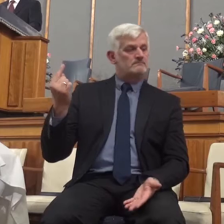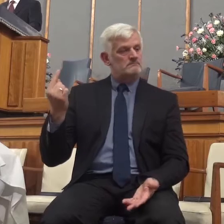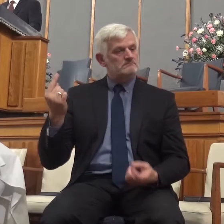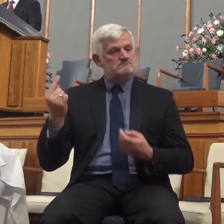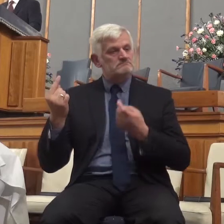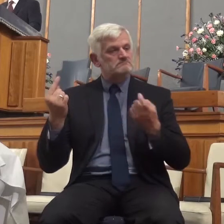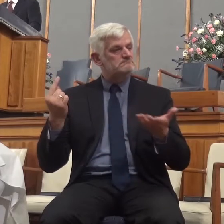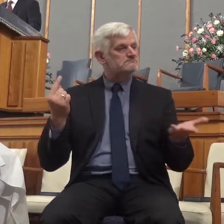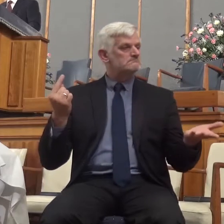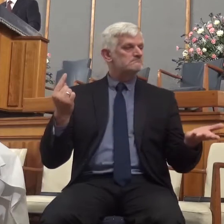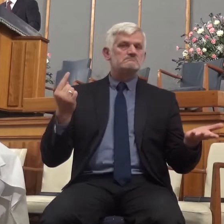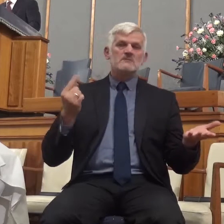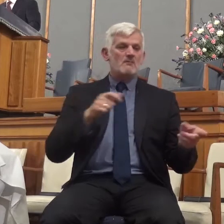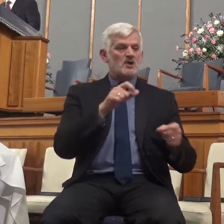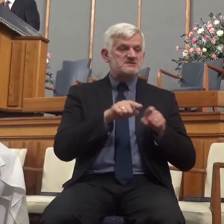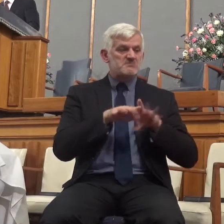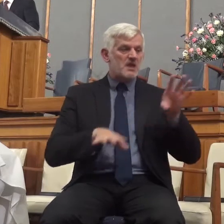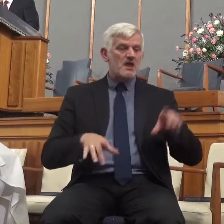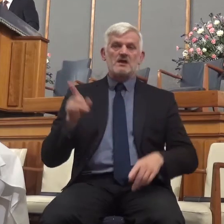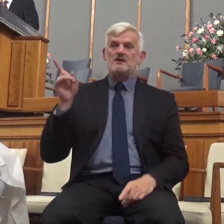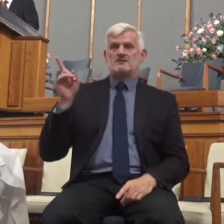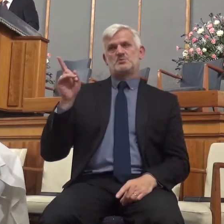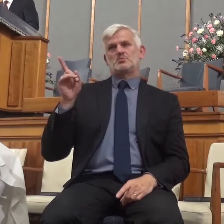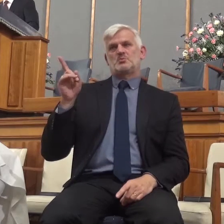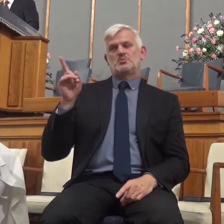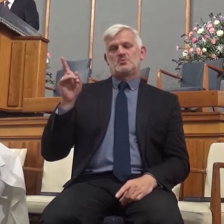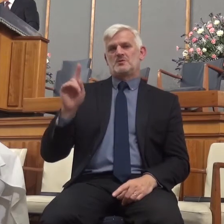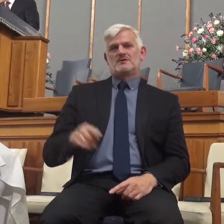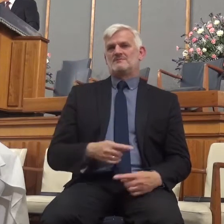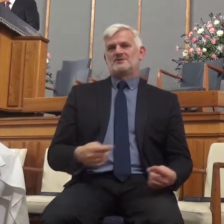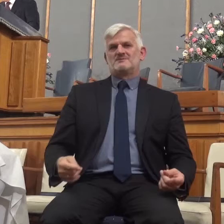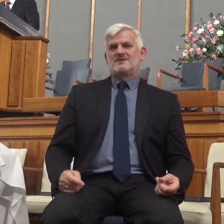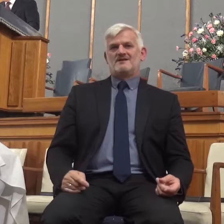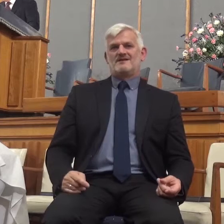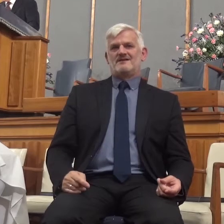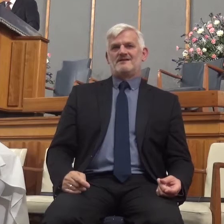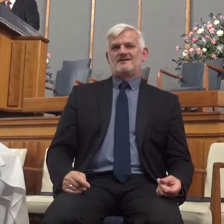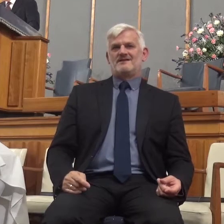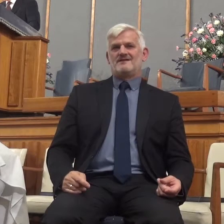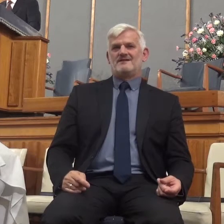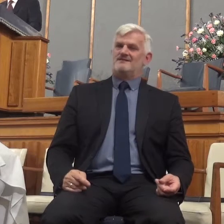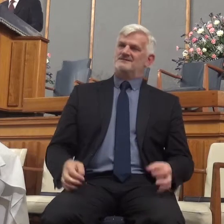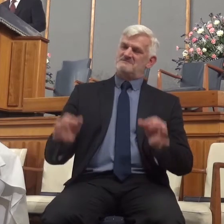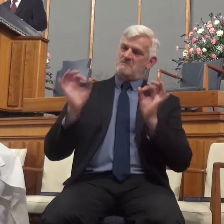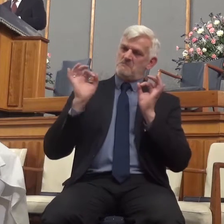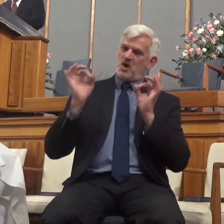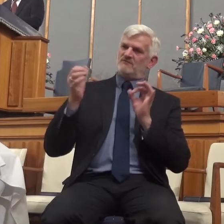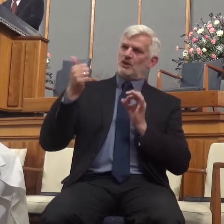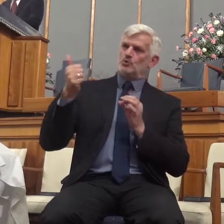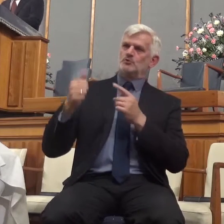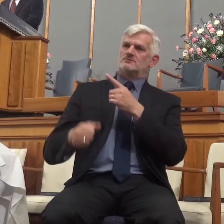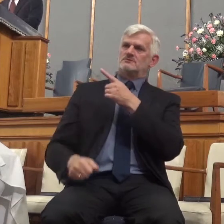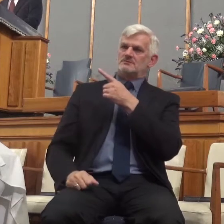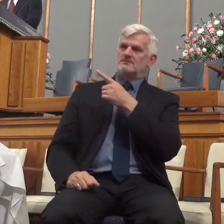on earth, even remotely good in the sense that God is good. And